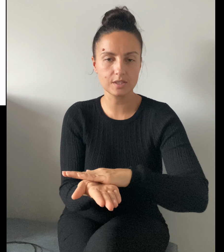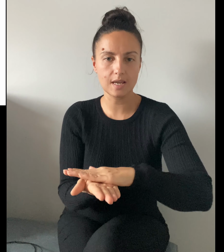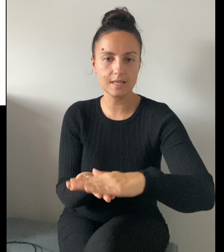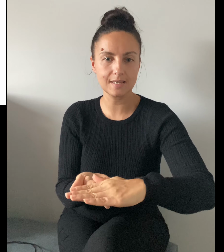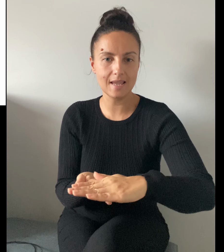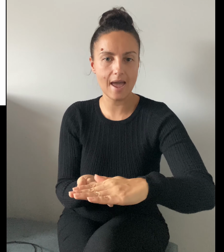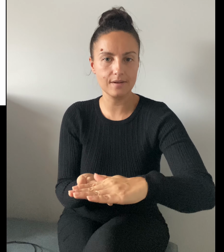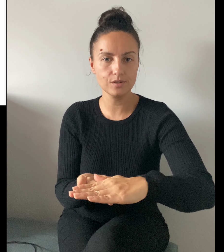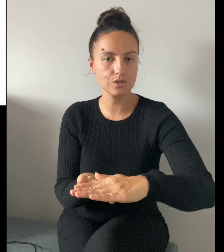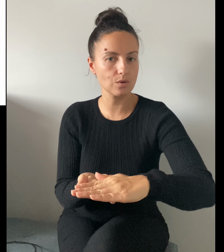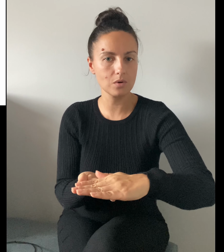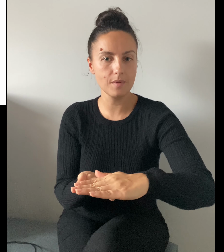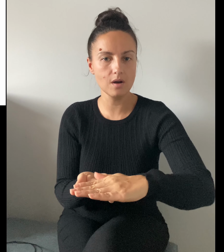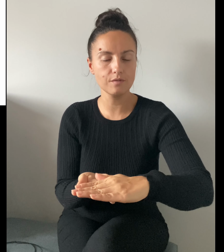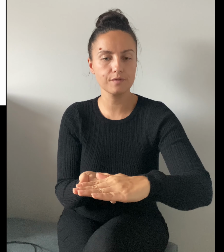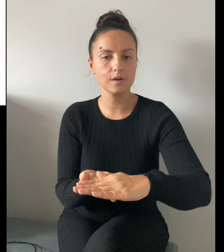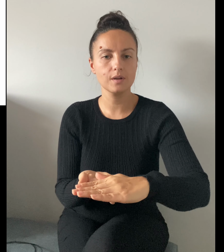it to the end, don't come off.